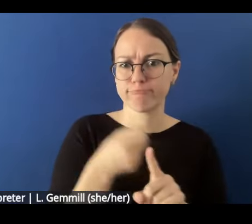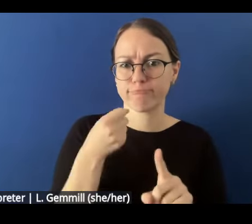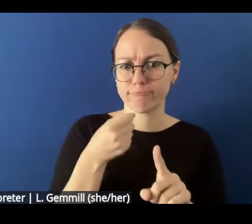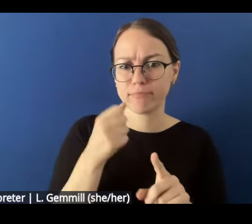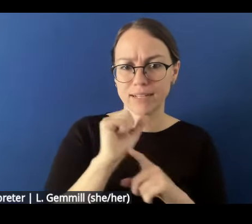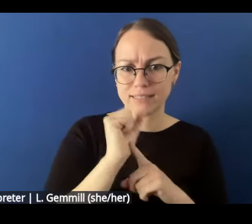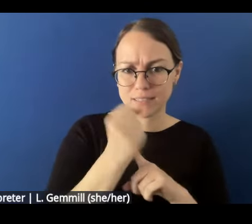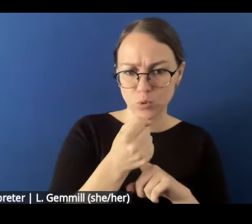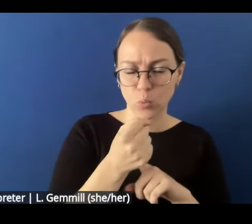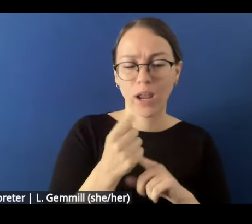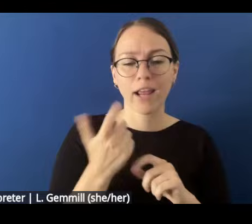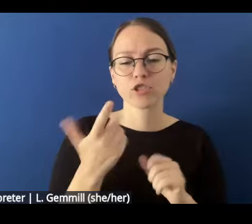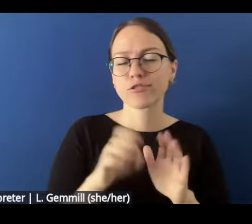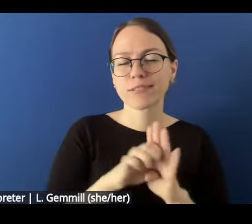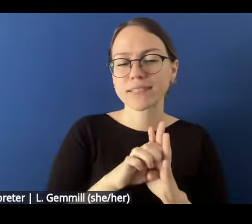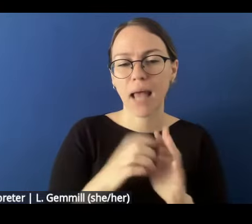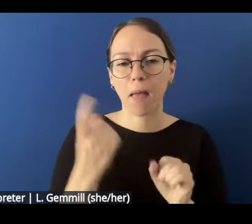submitted this,